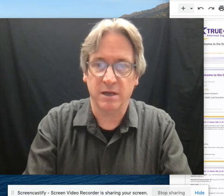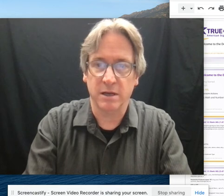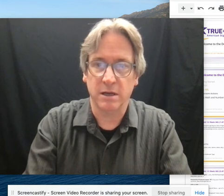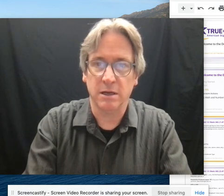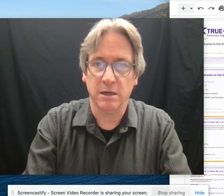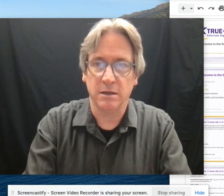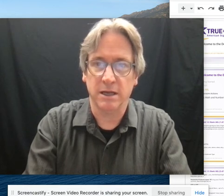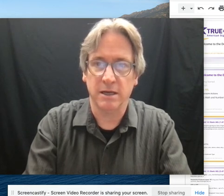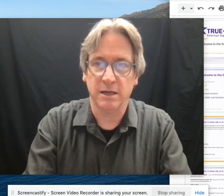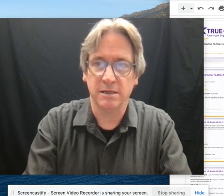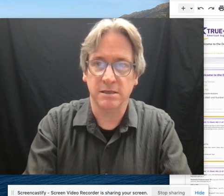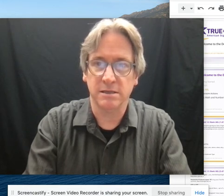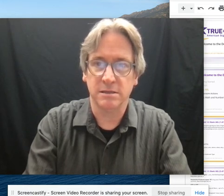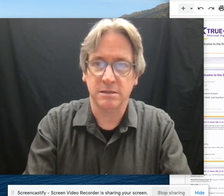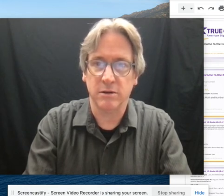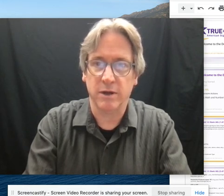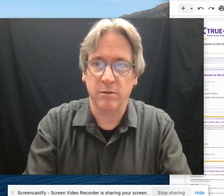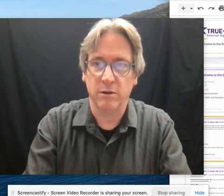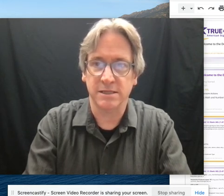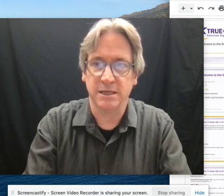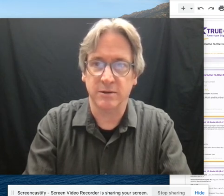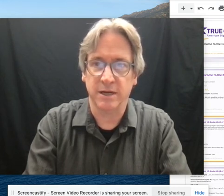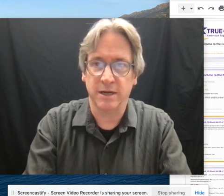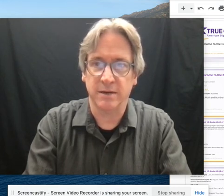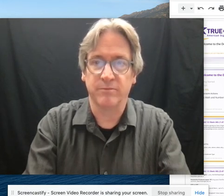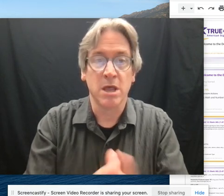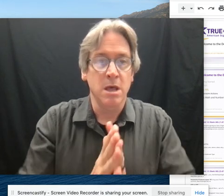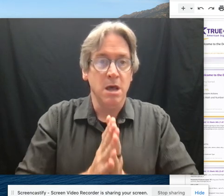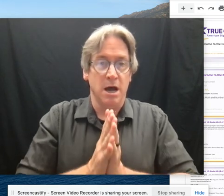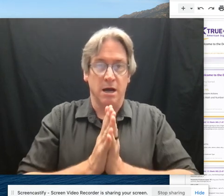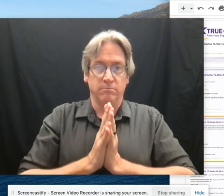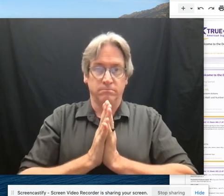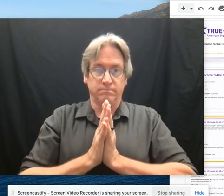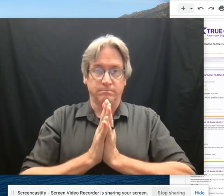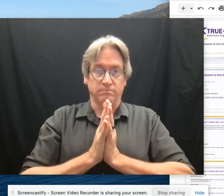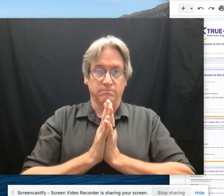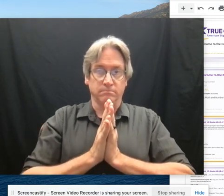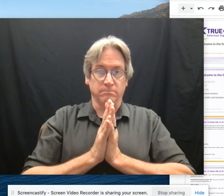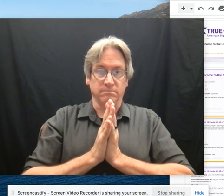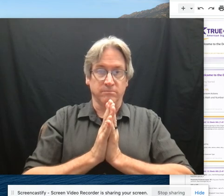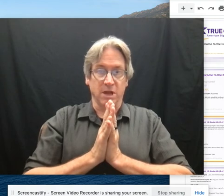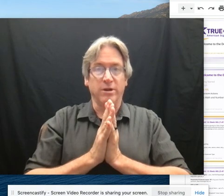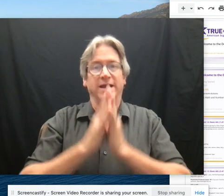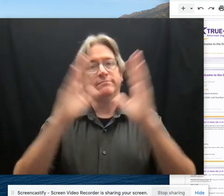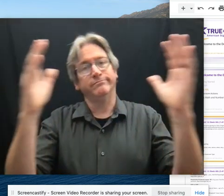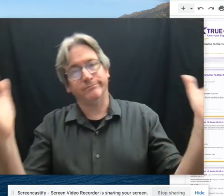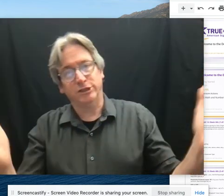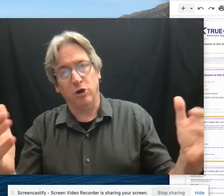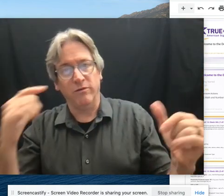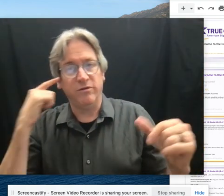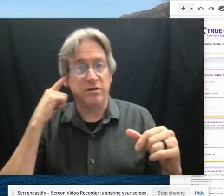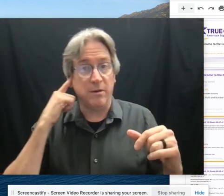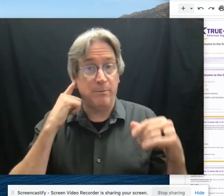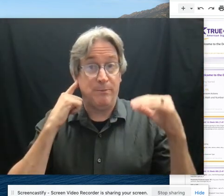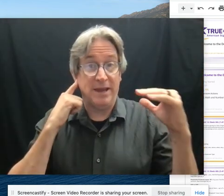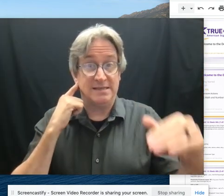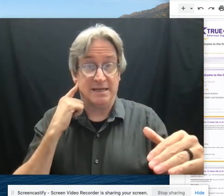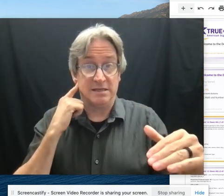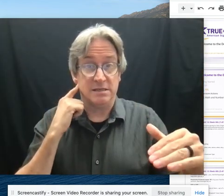move that. That is, okay, well, I guess I can do that up there. Okay, so